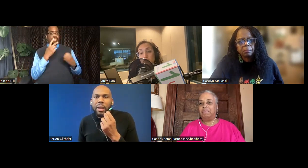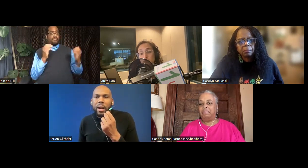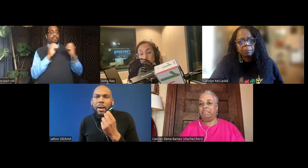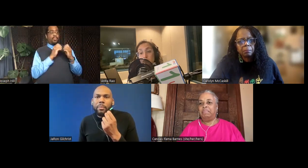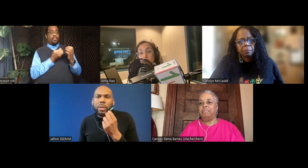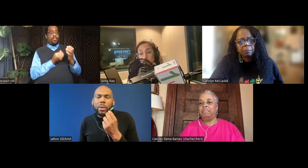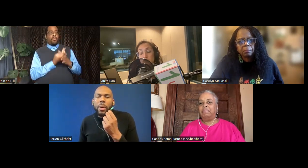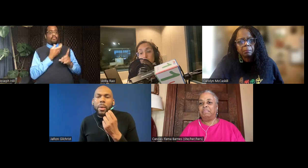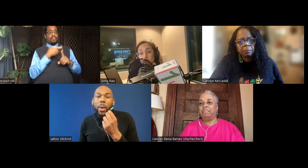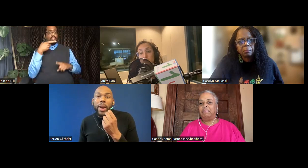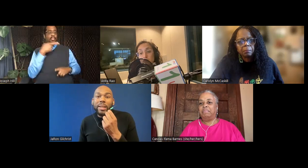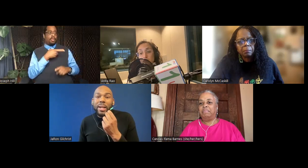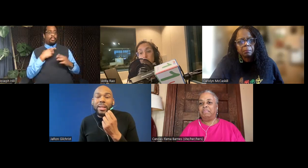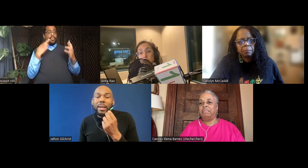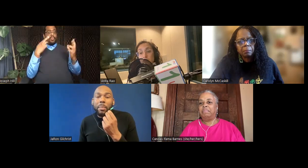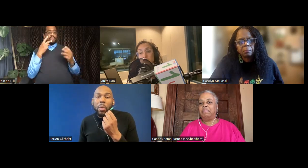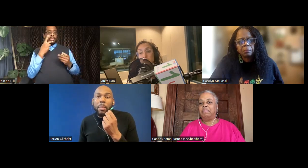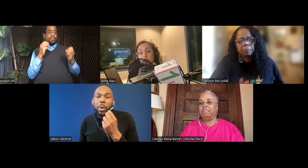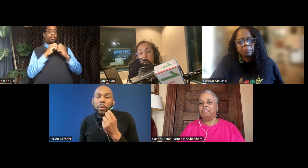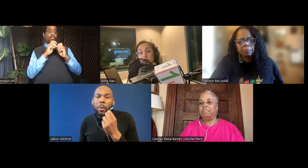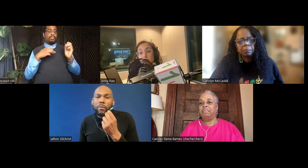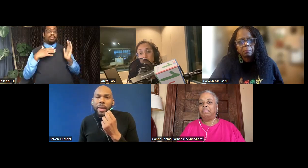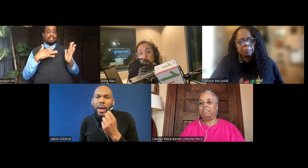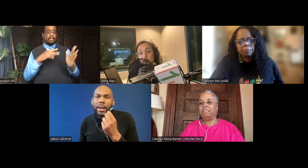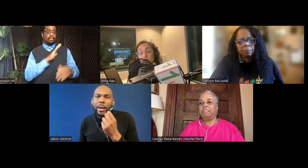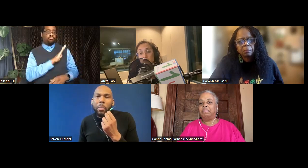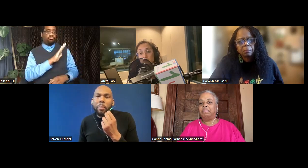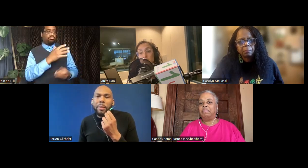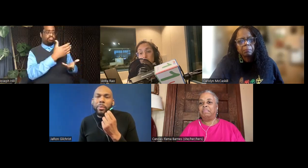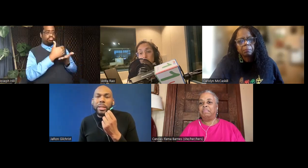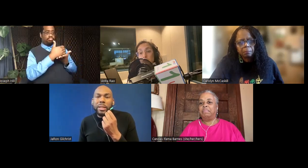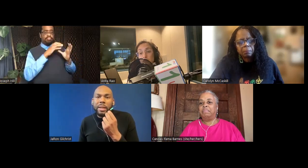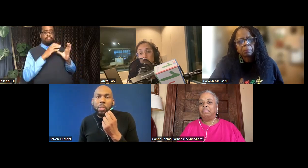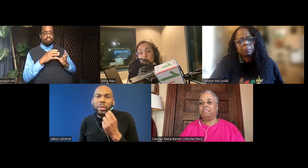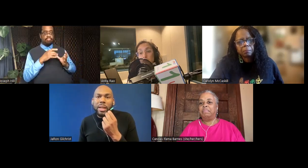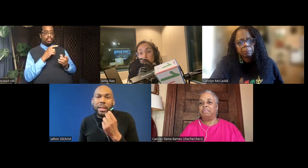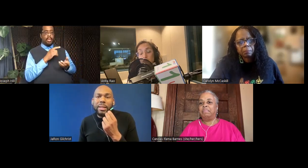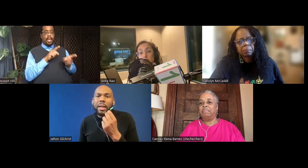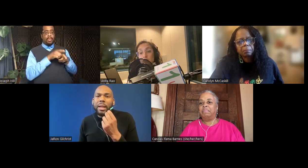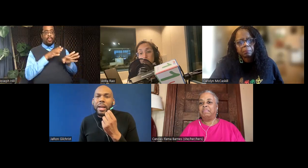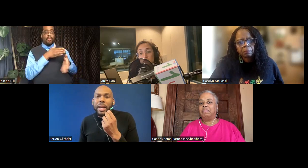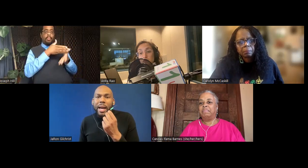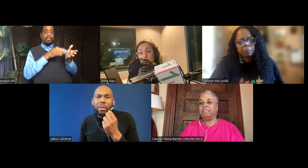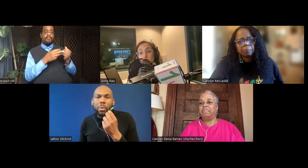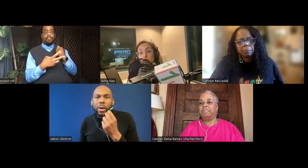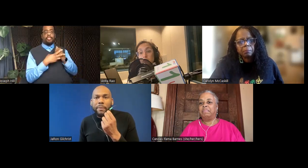experiences. So we're excited to see more and more growth from that and more people conducting more studies and gathering